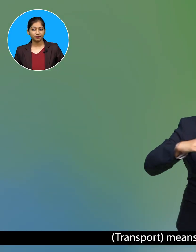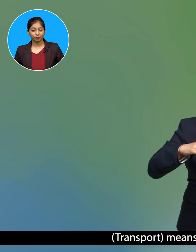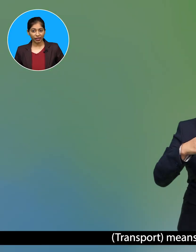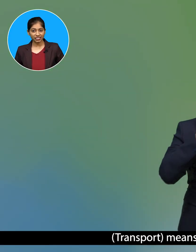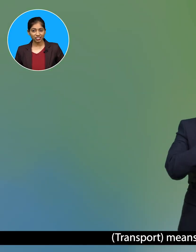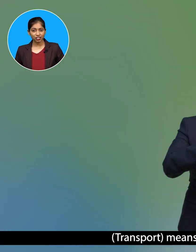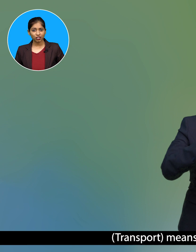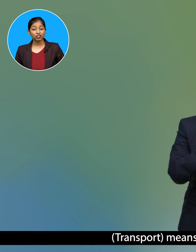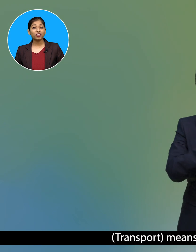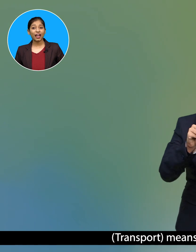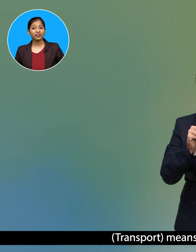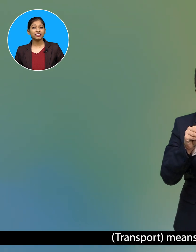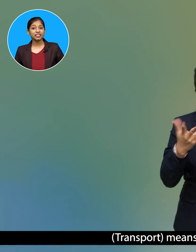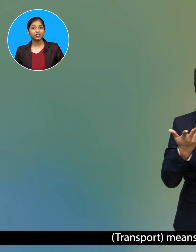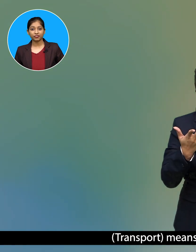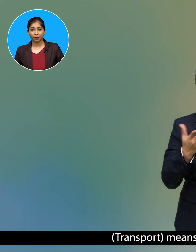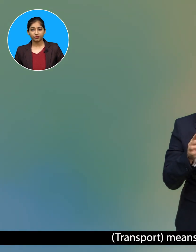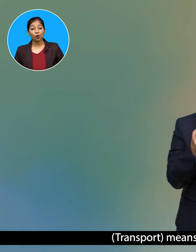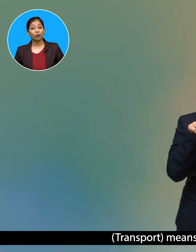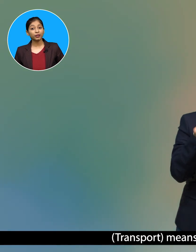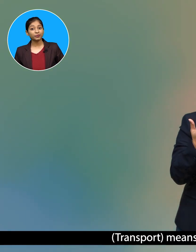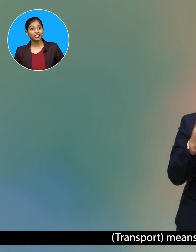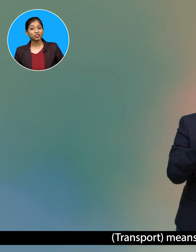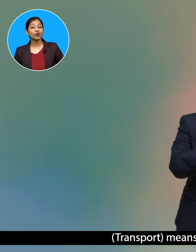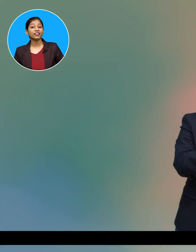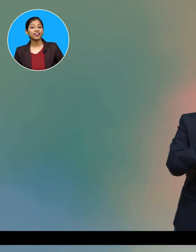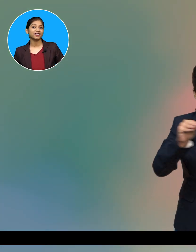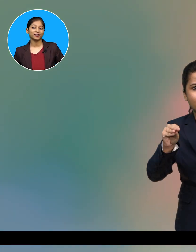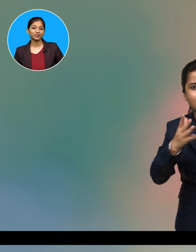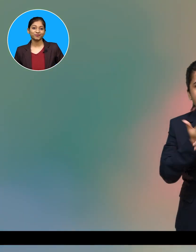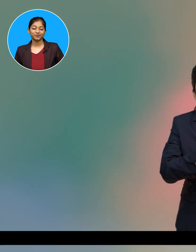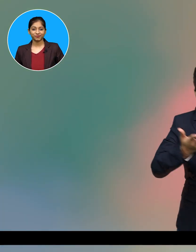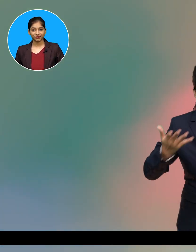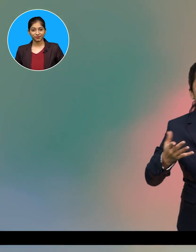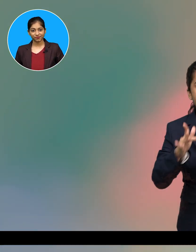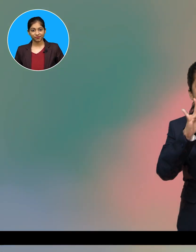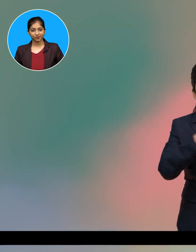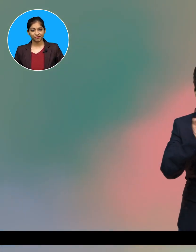Transport means to carry things from one place to another.